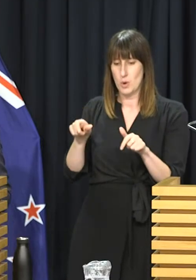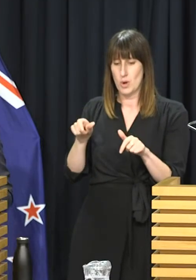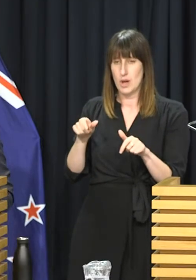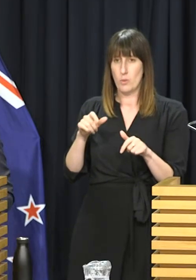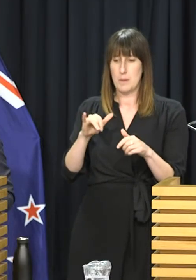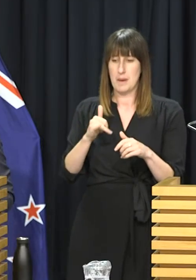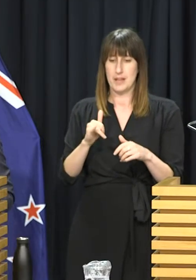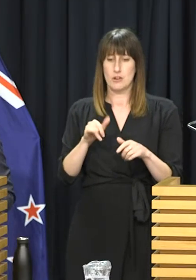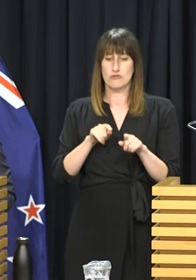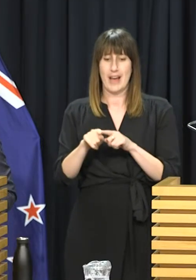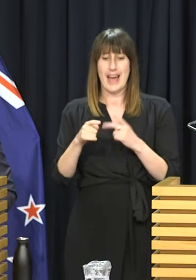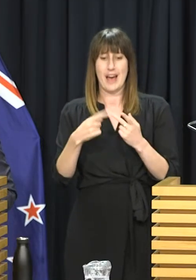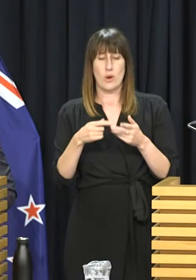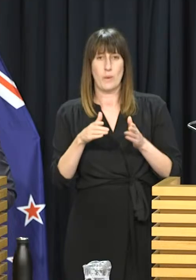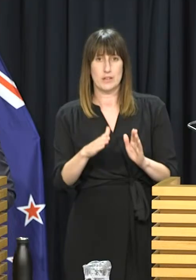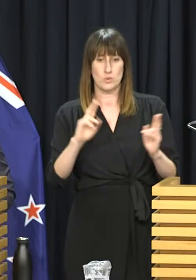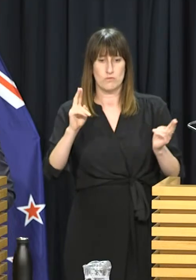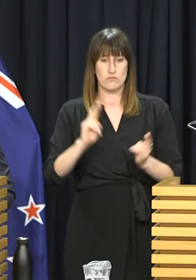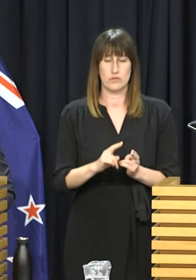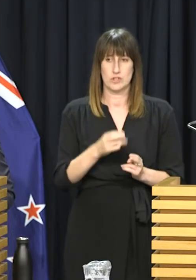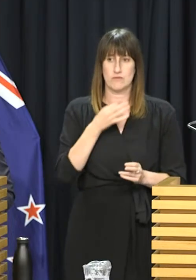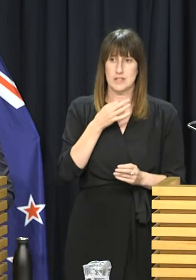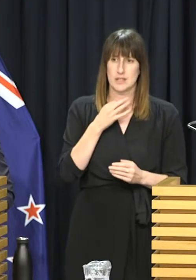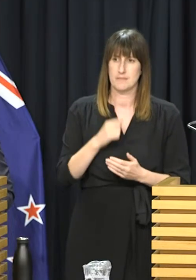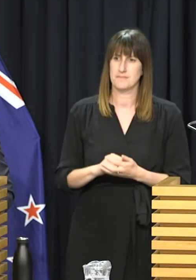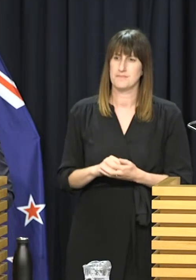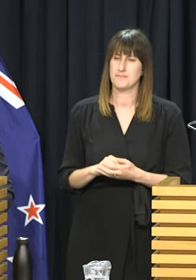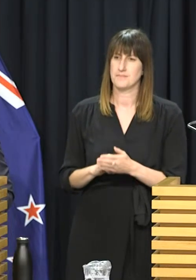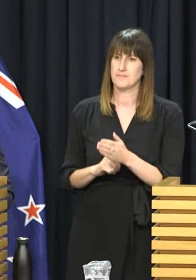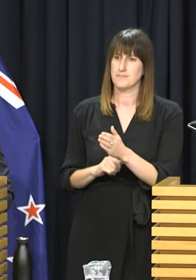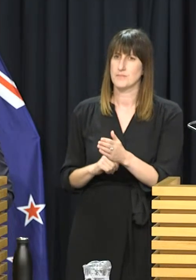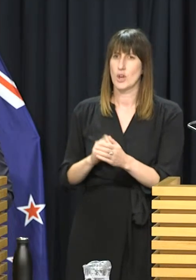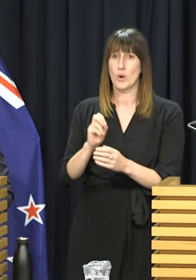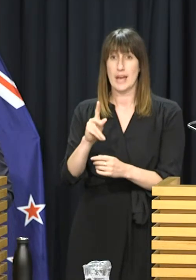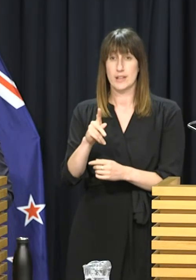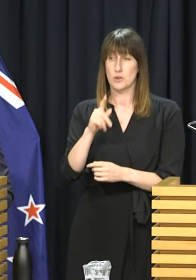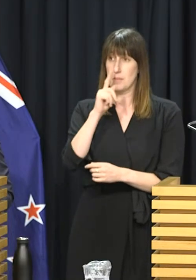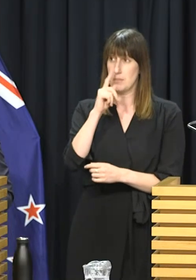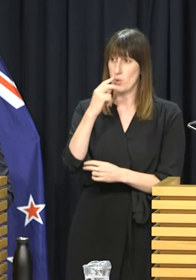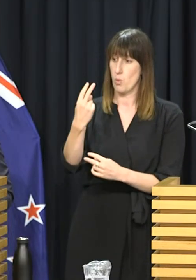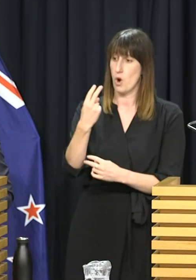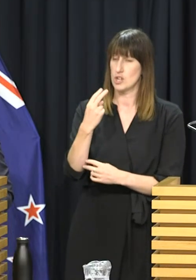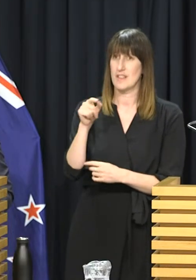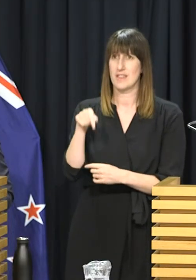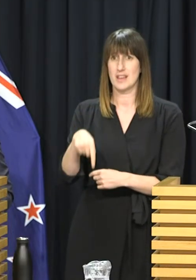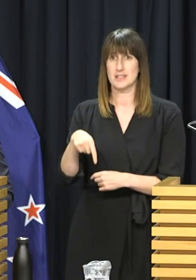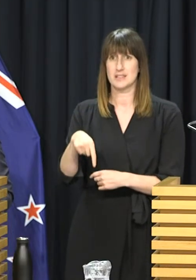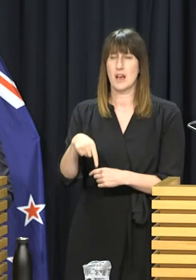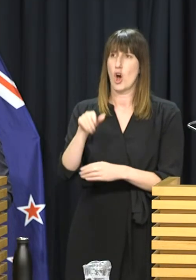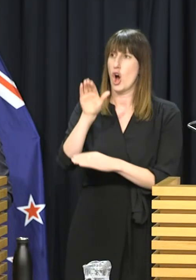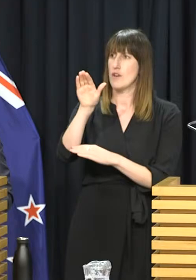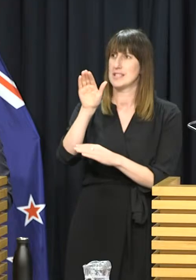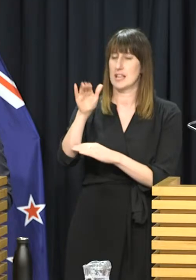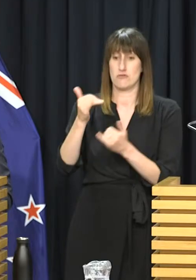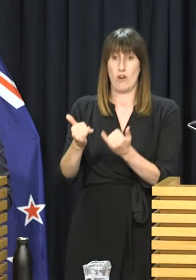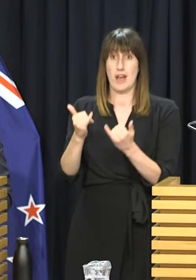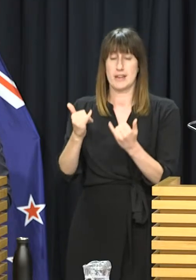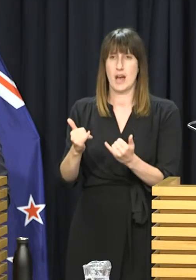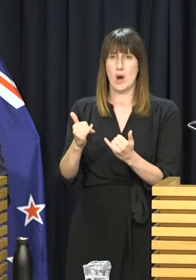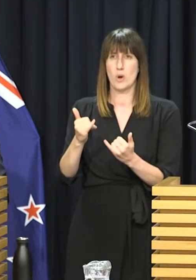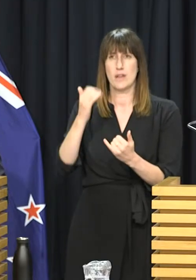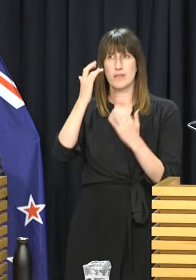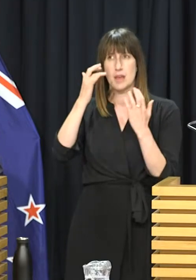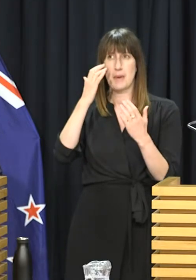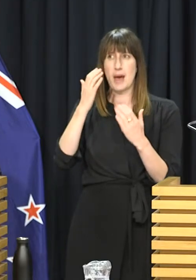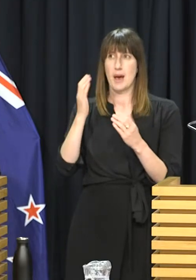try and mitigate that risk. For people who are overseas right now and thinking about how they could come home though, I mean, what does that mean? The trans-Tasman bubble